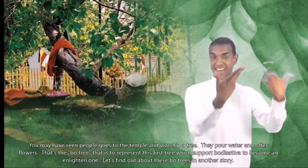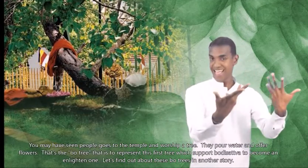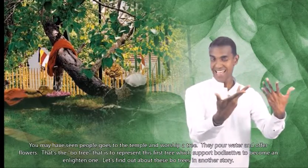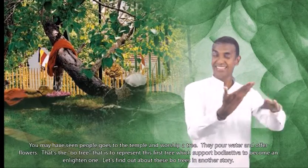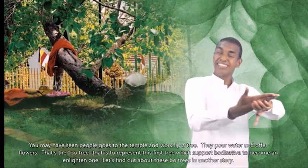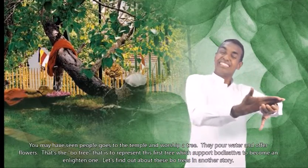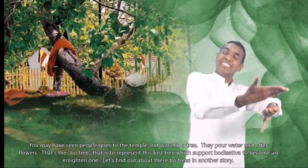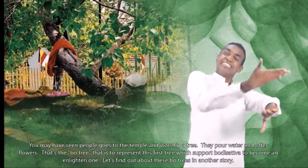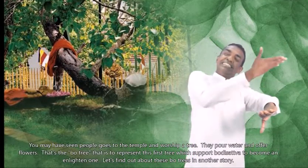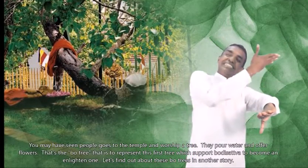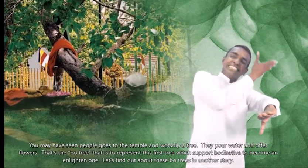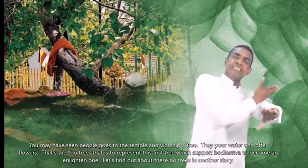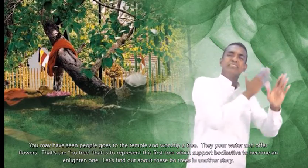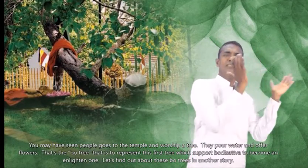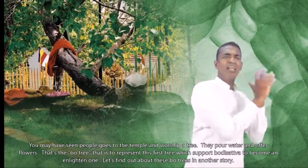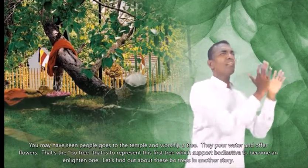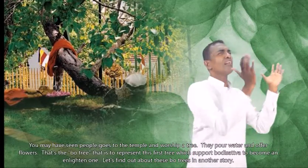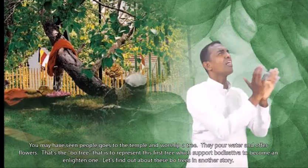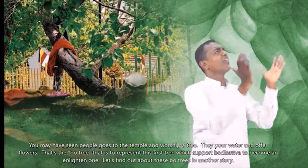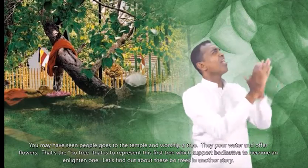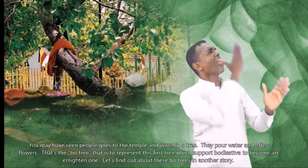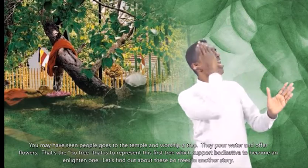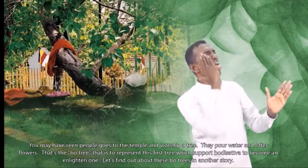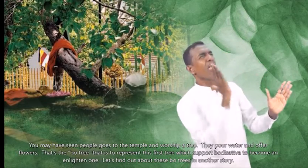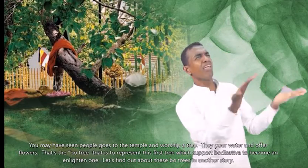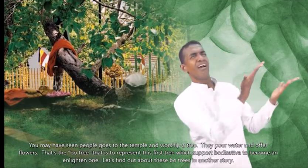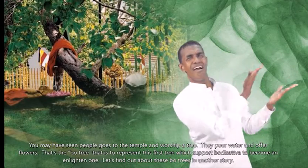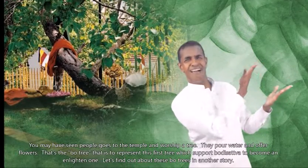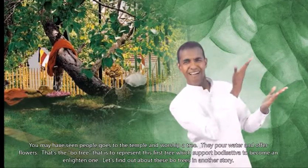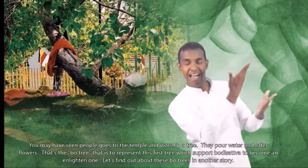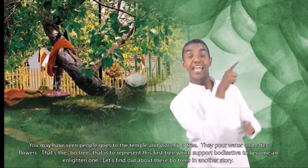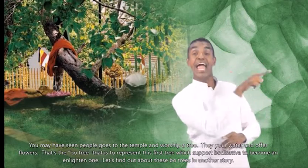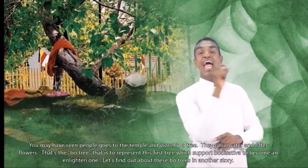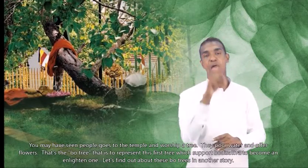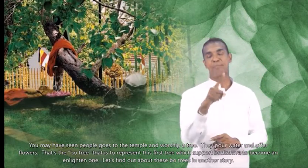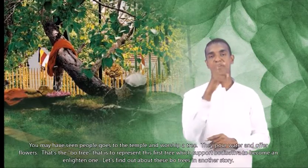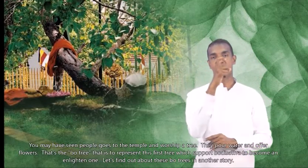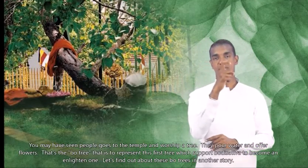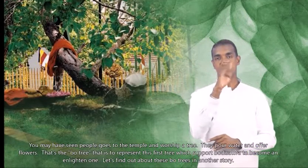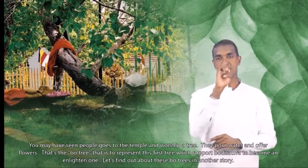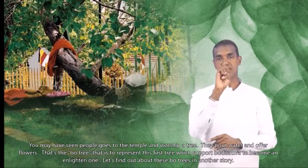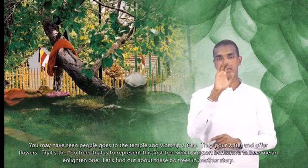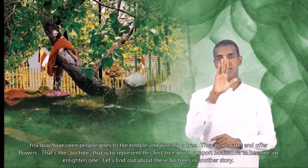an enlightened one. Let's find out about these Bodhis in another story.